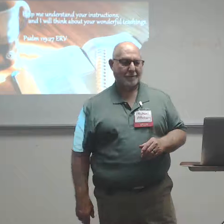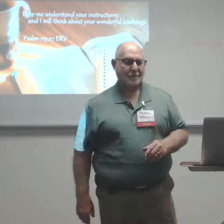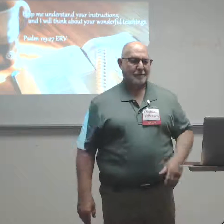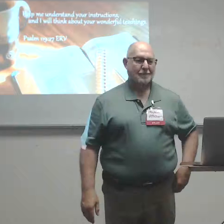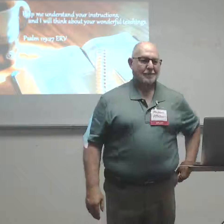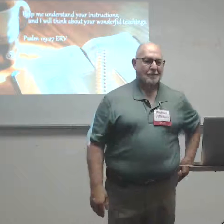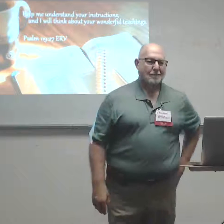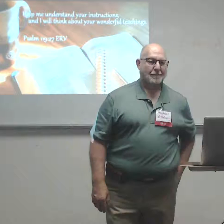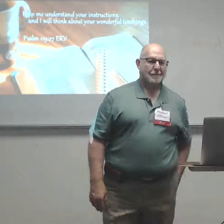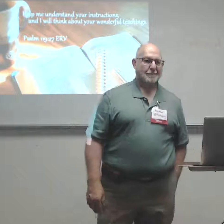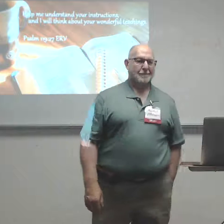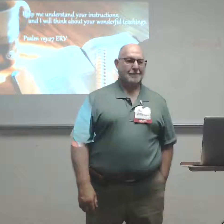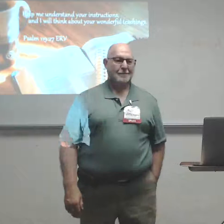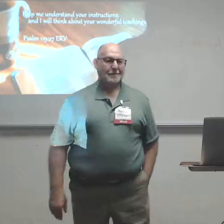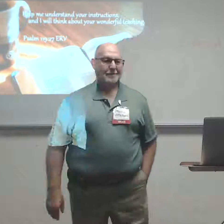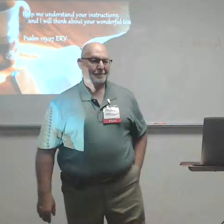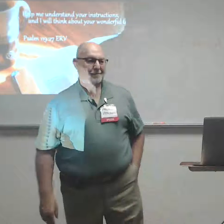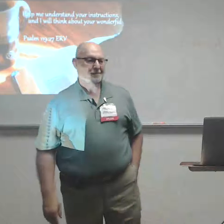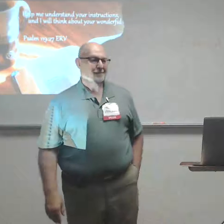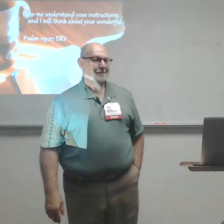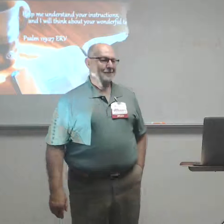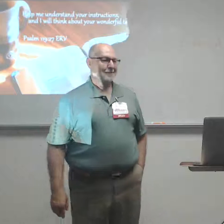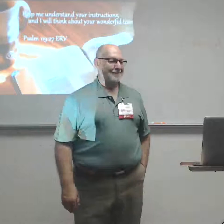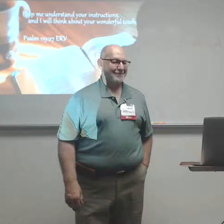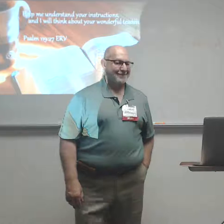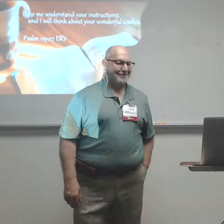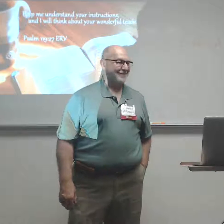I'm just going to come up. I'm going to come up front and sign up here.